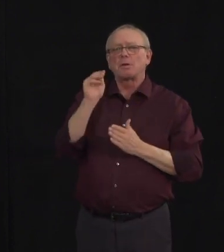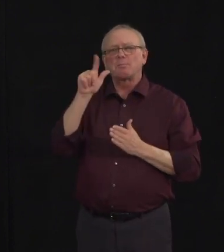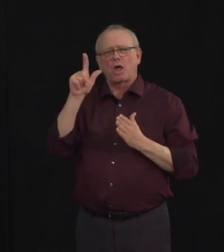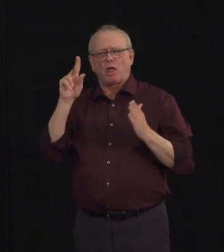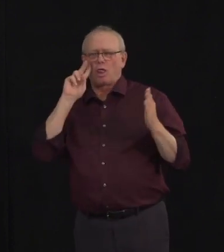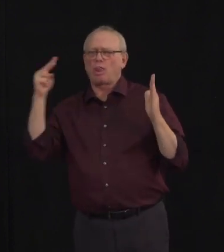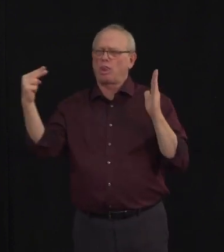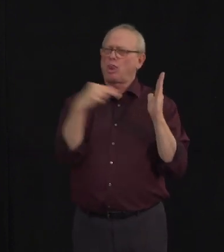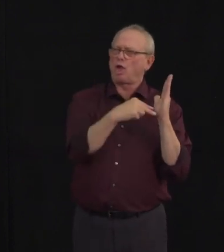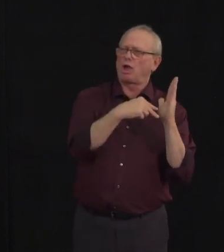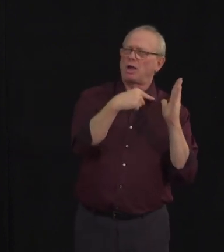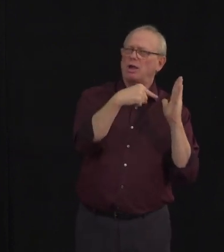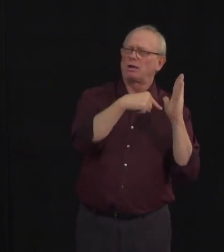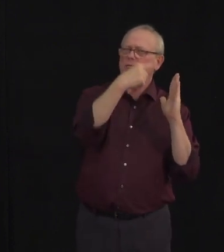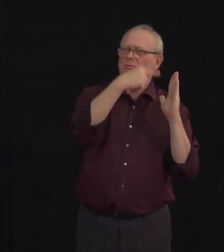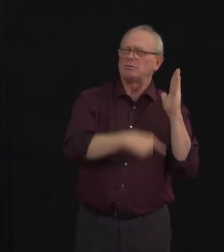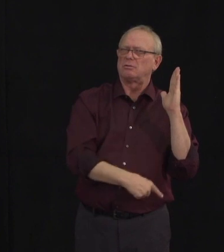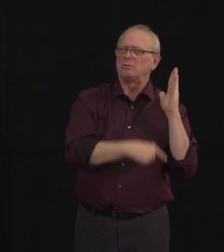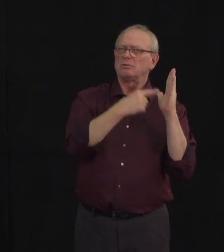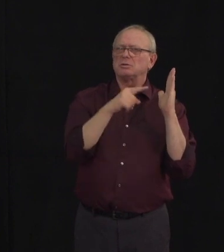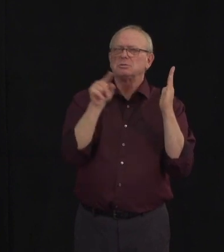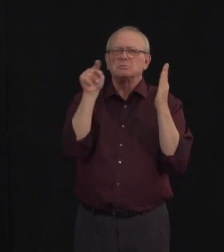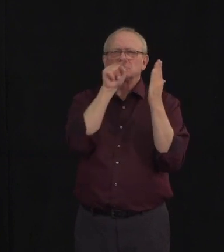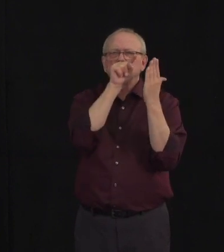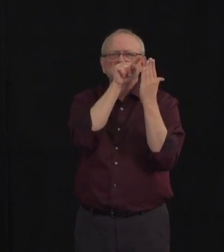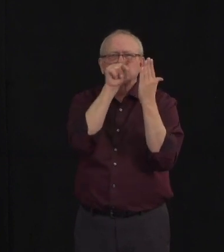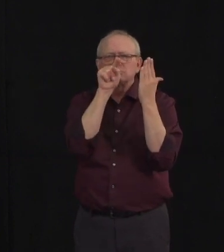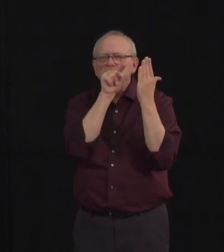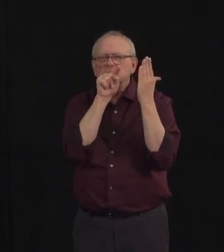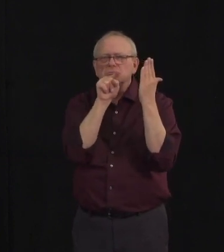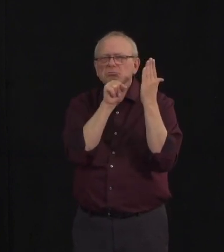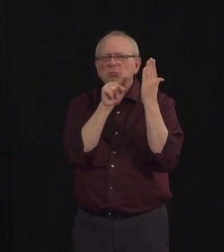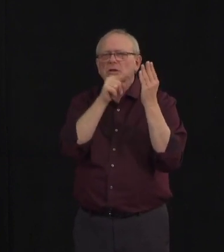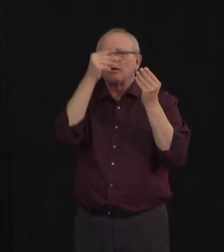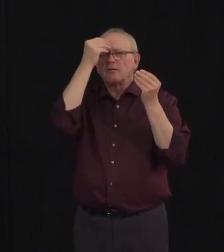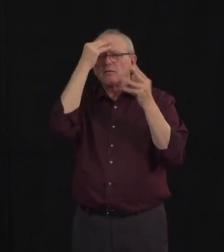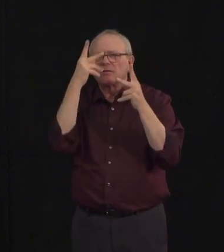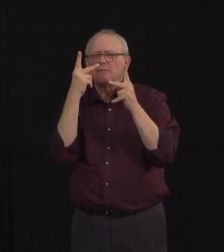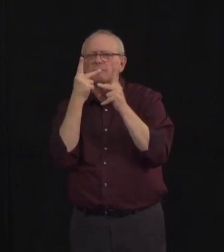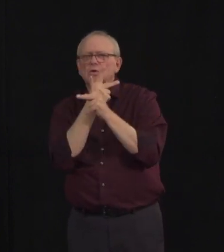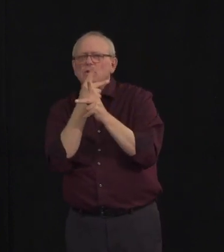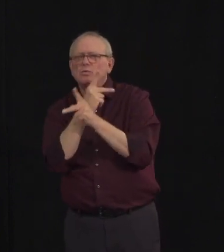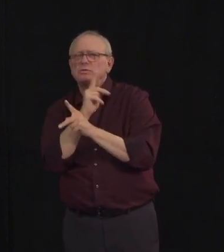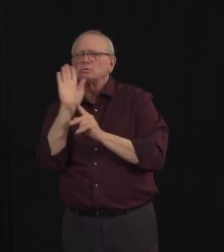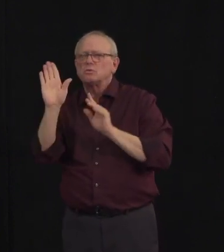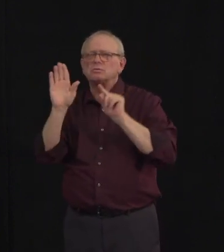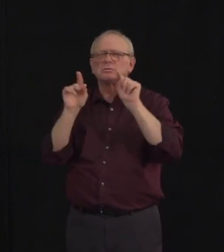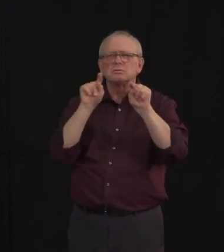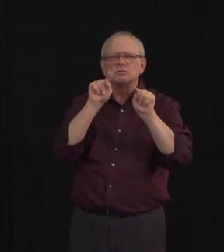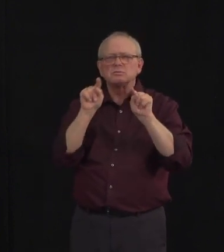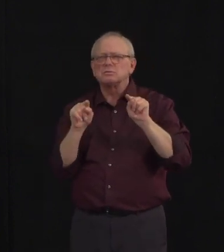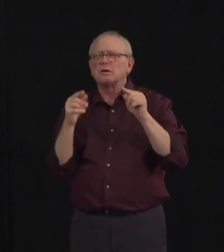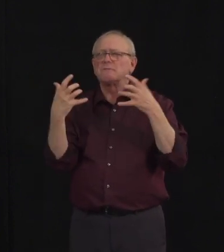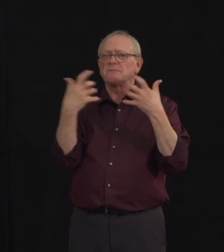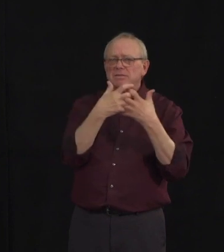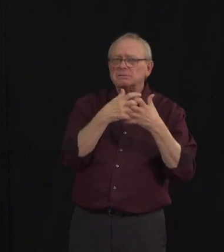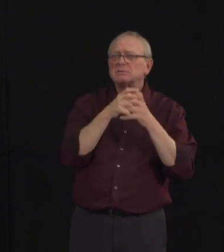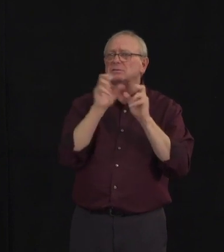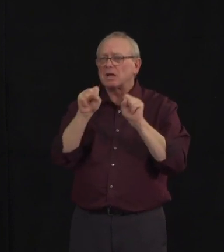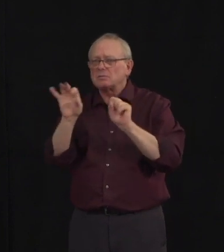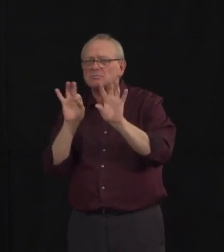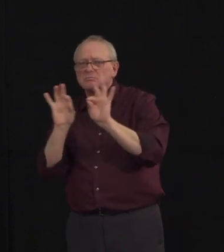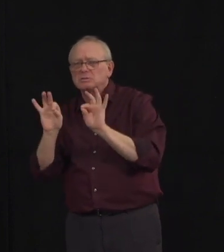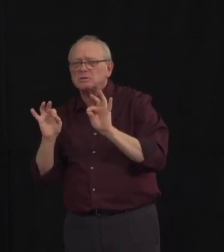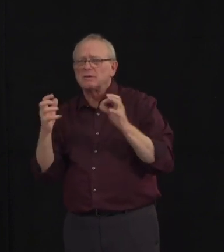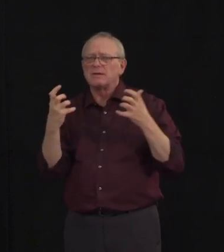guidance document, and they can work through that list and see how that can be applied in their setting. So a shopping mall